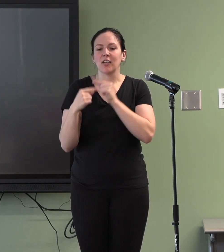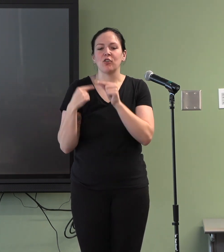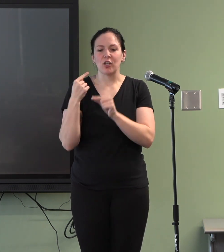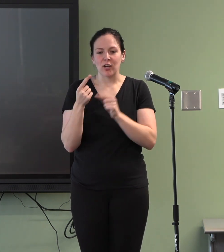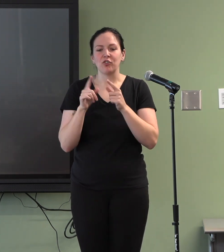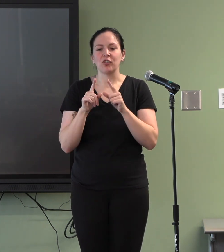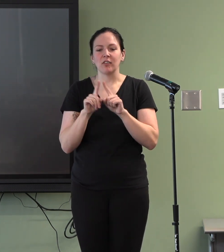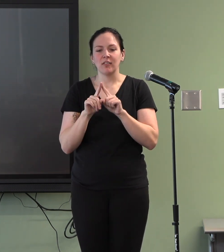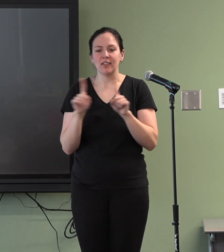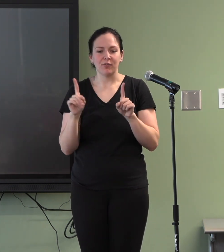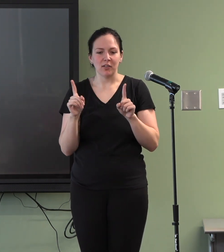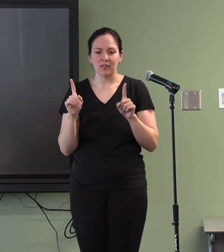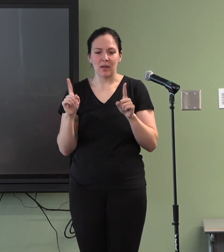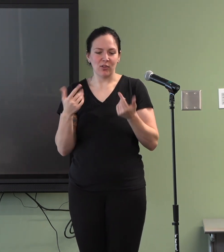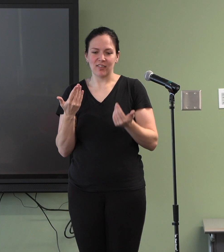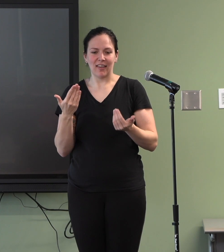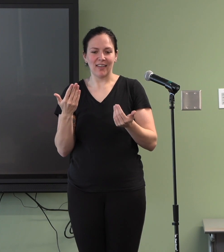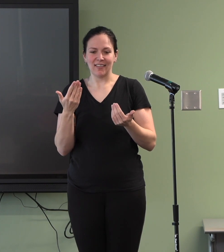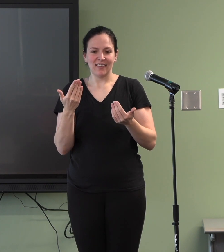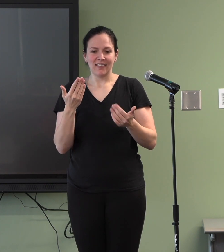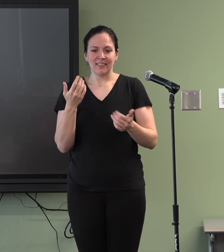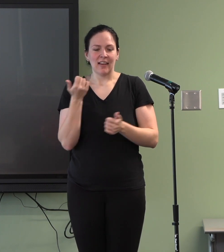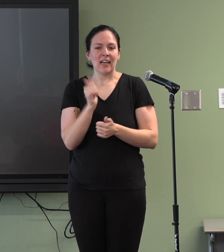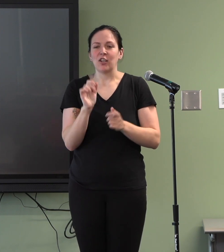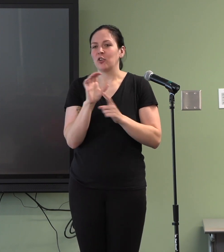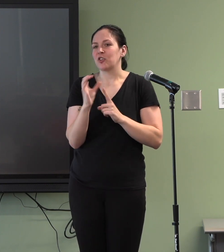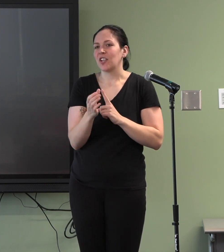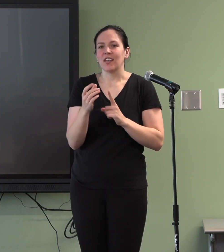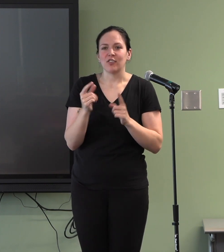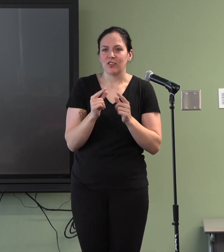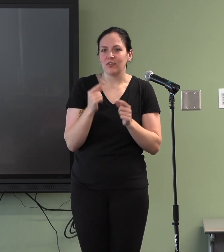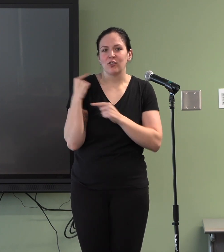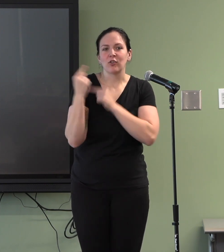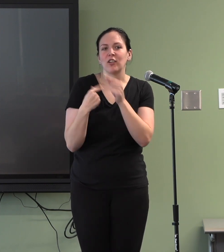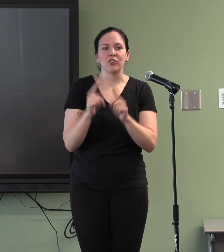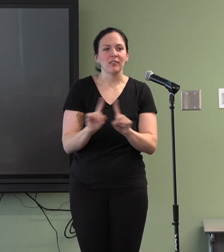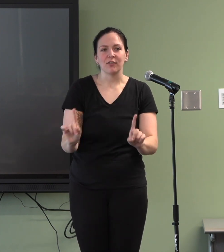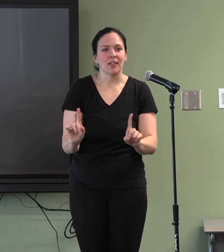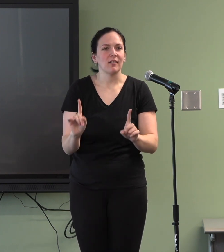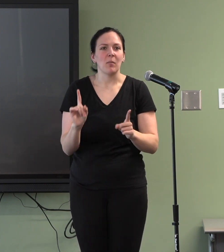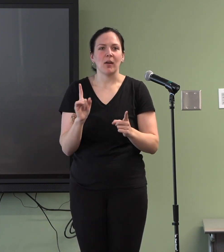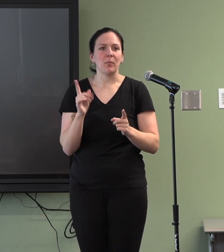a generational difference. I mean, just like any culture, really, there's a generational difference among the